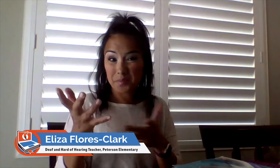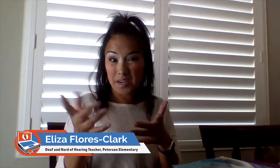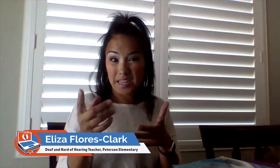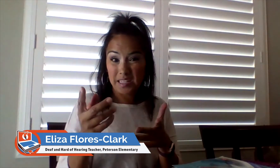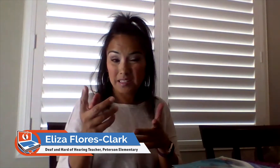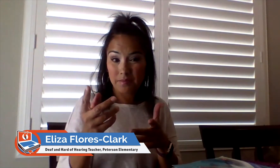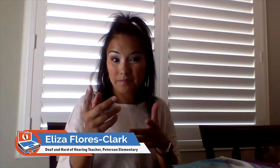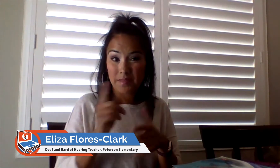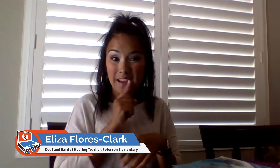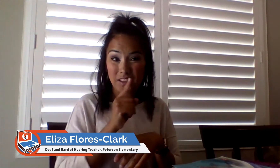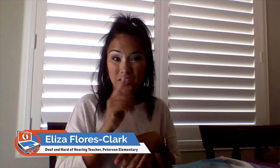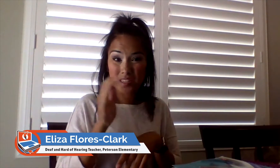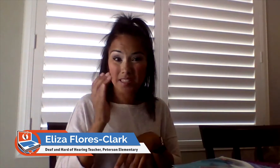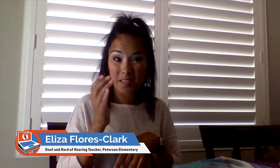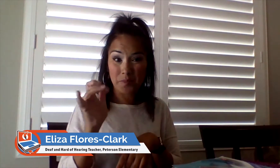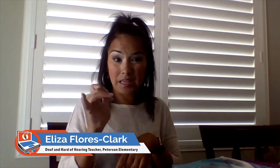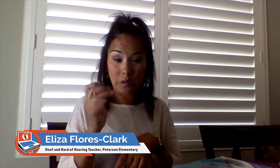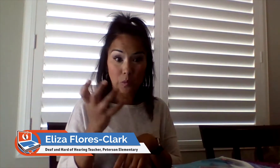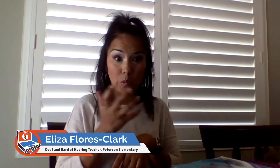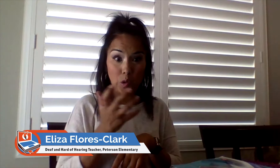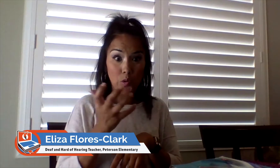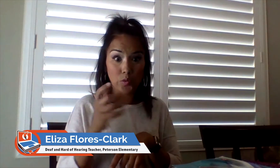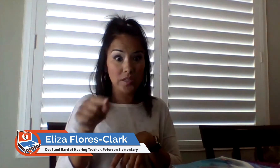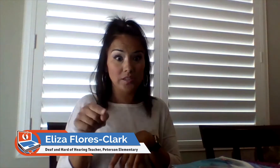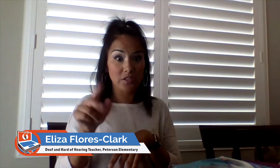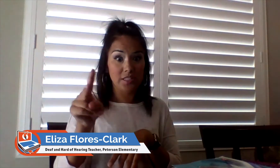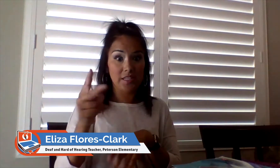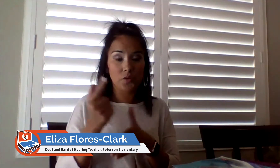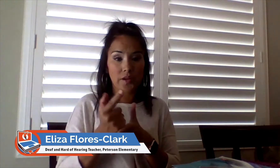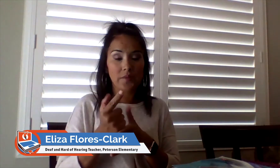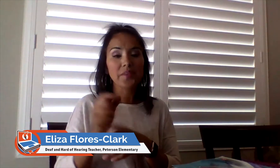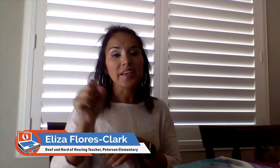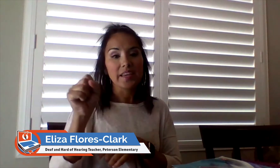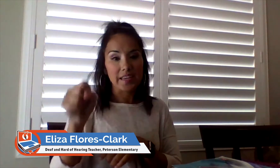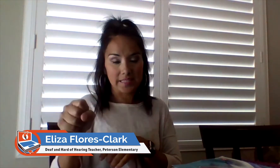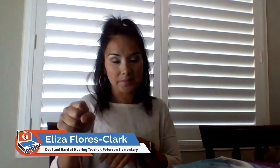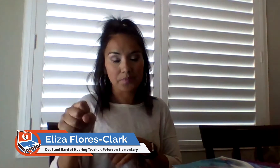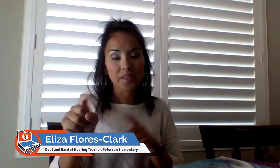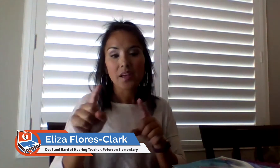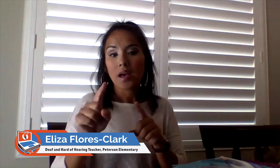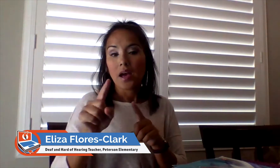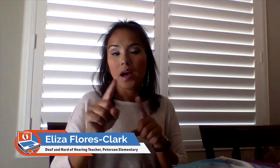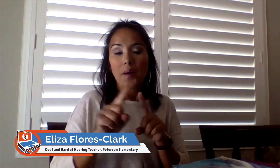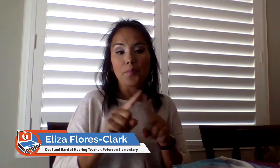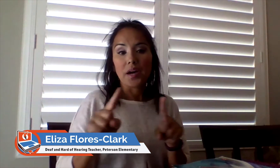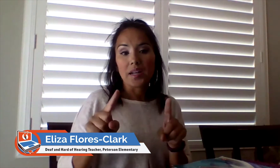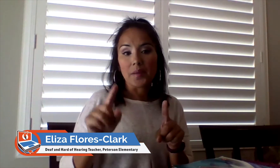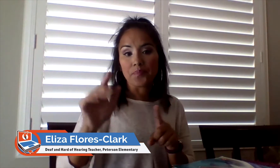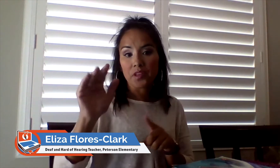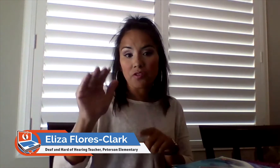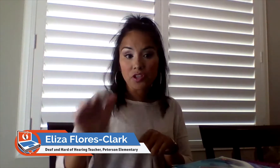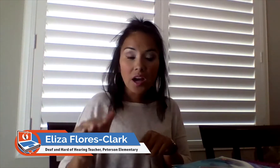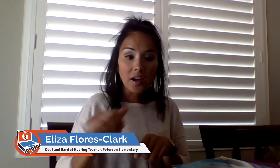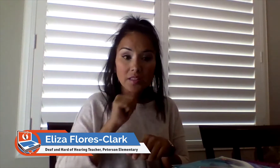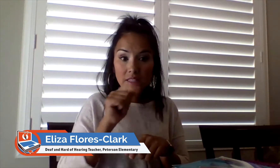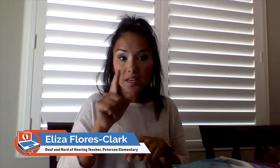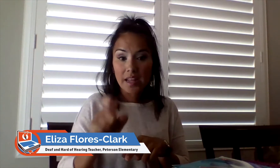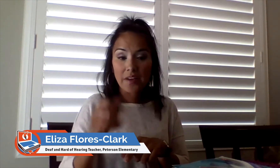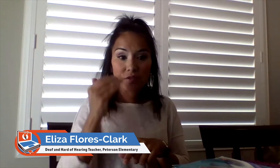might actually seem like, whoa, these are second grade. Yes, but your child does not have to know how